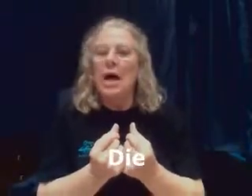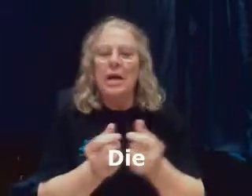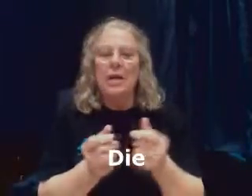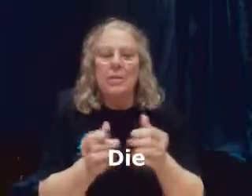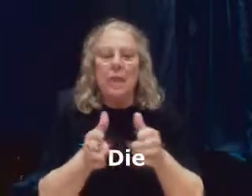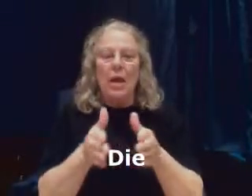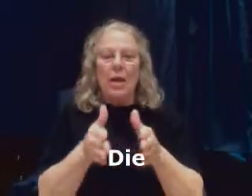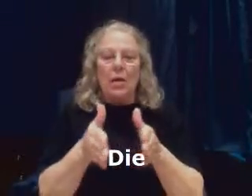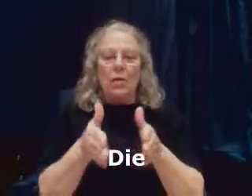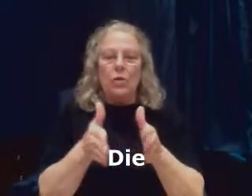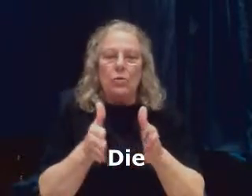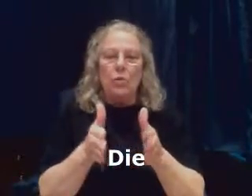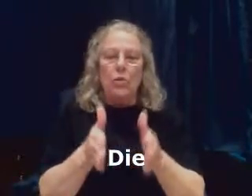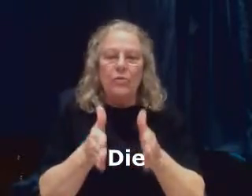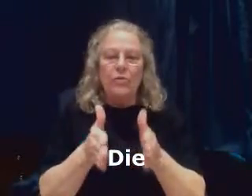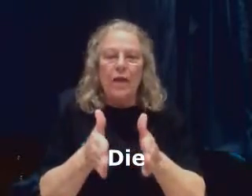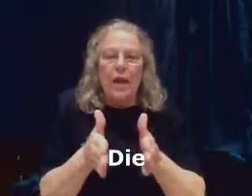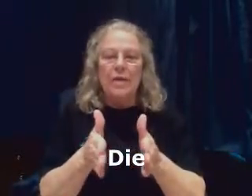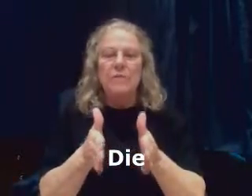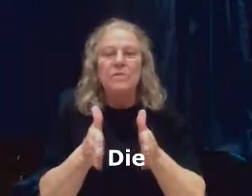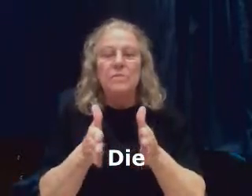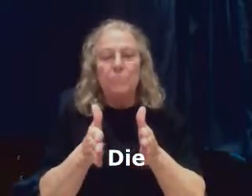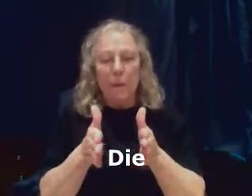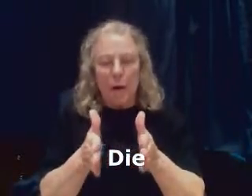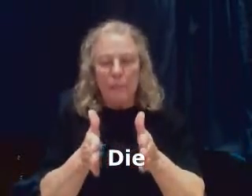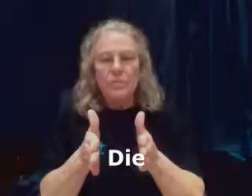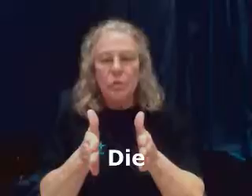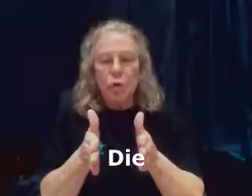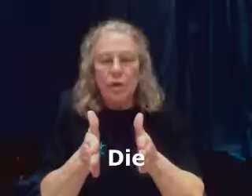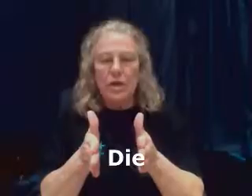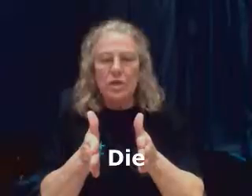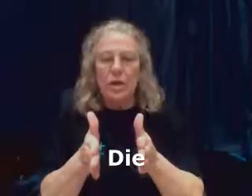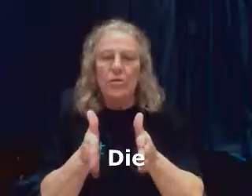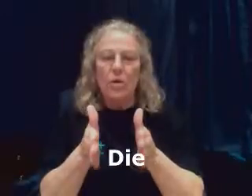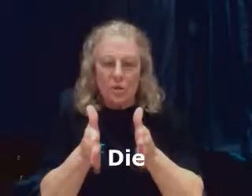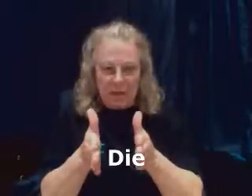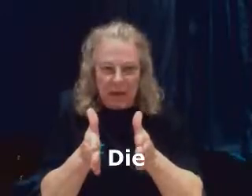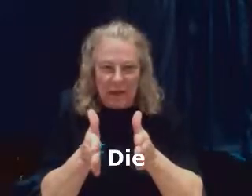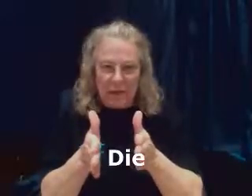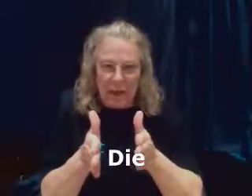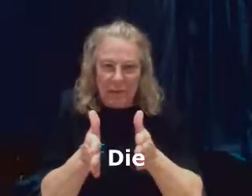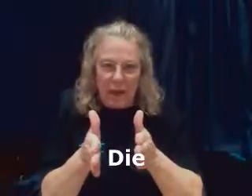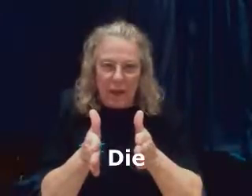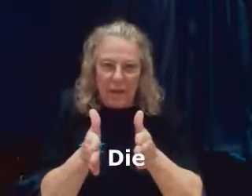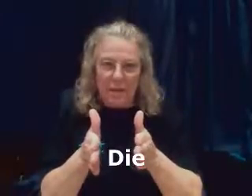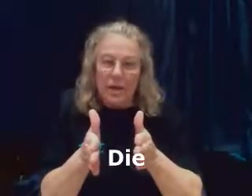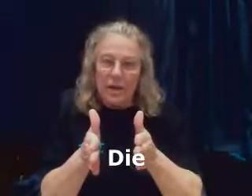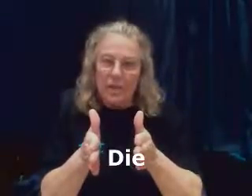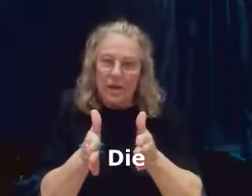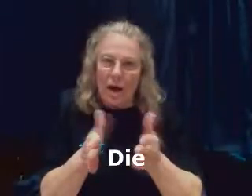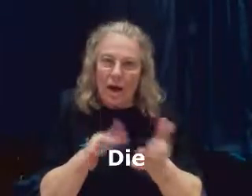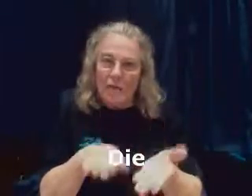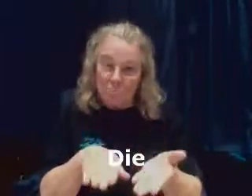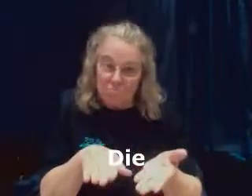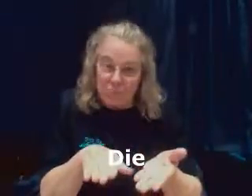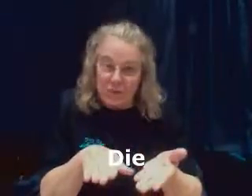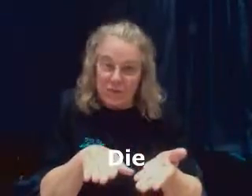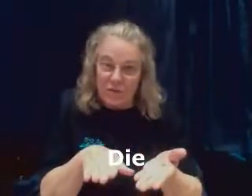Dying, both of your hands, palms toward each other, are standing up, and if it dies, it just